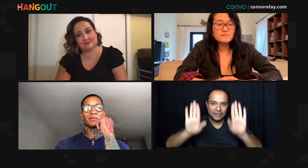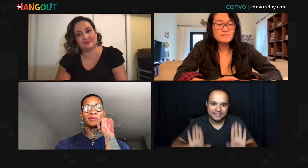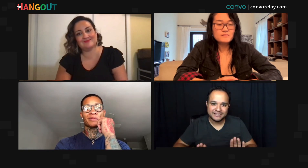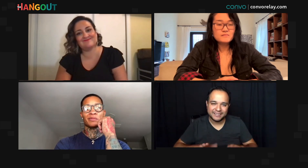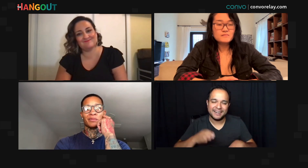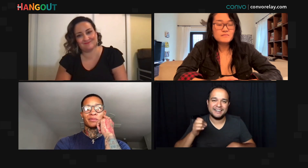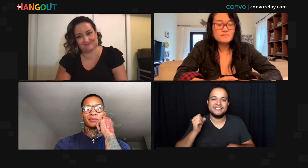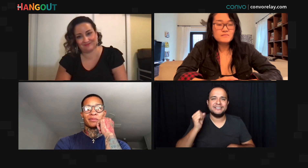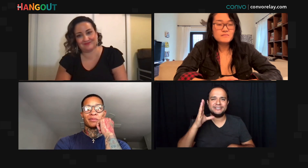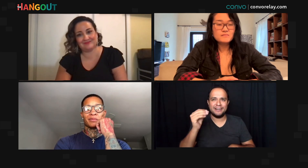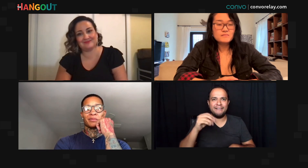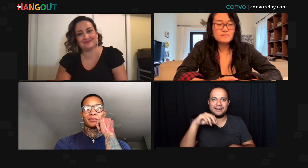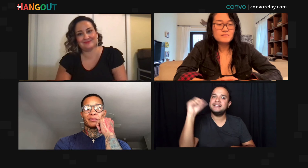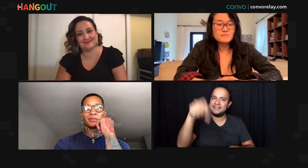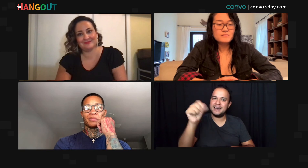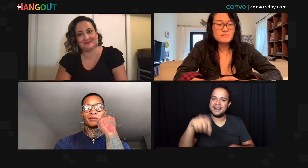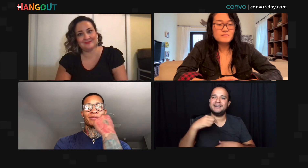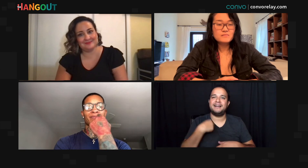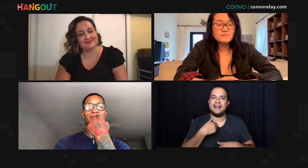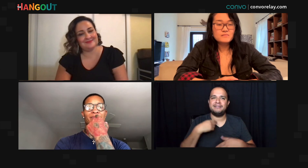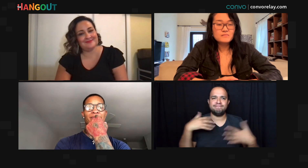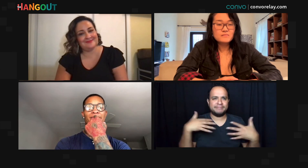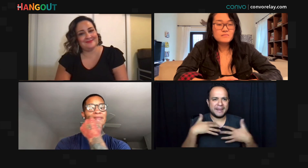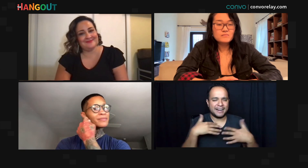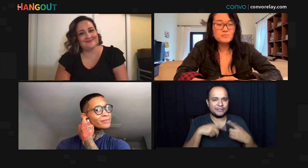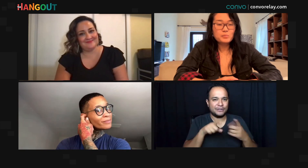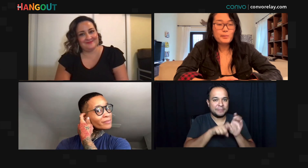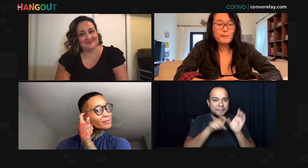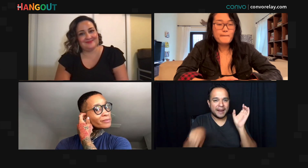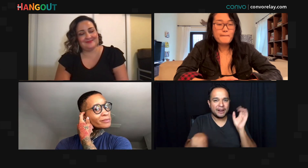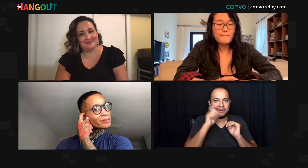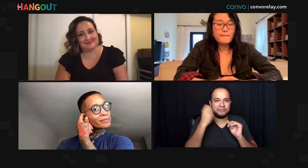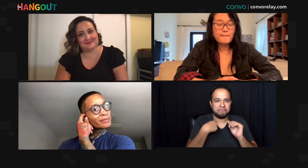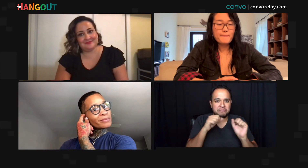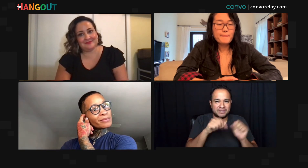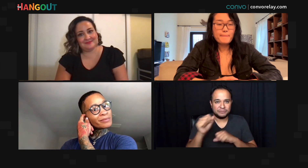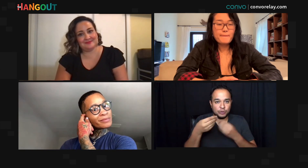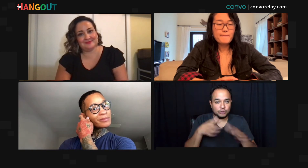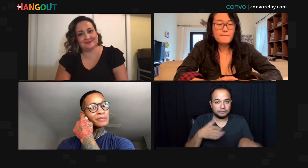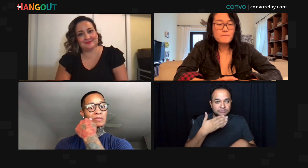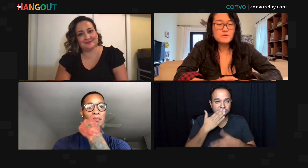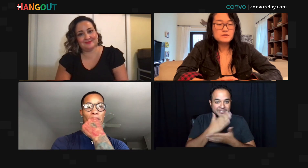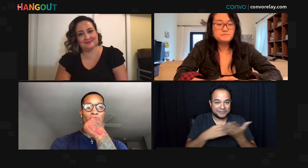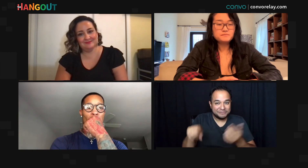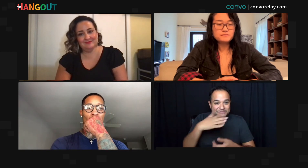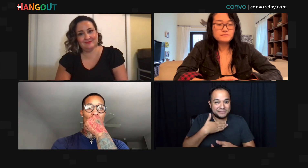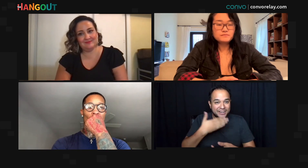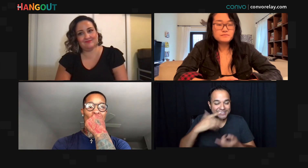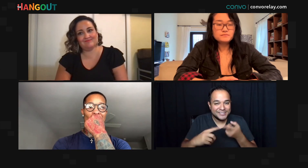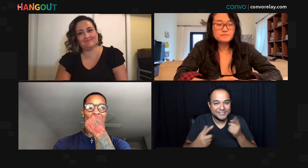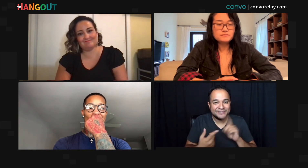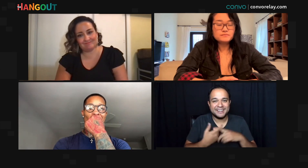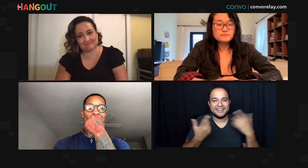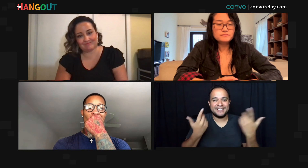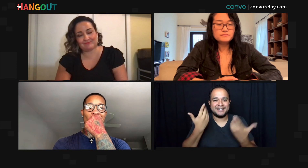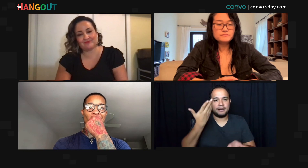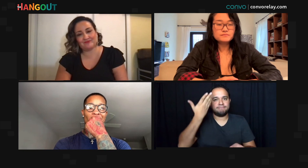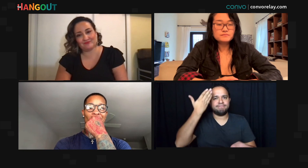friends, I would see every Sunday. And I was scared to come out to them because I was afraid of losing some of those